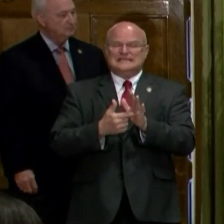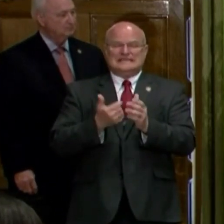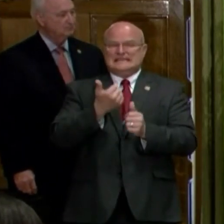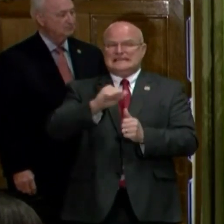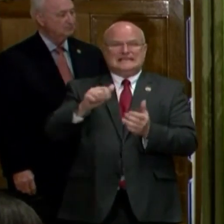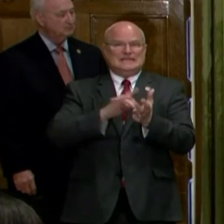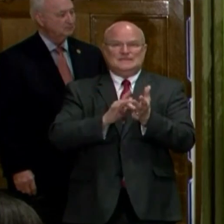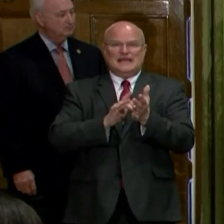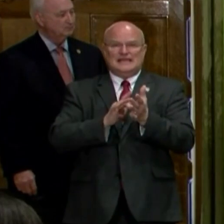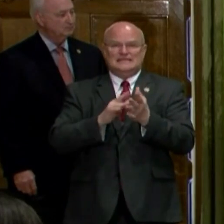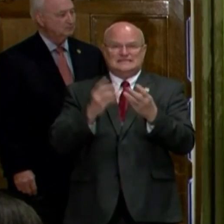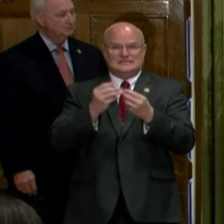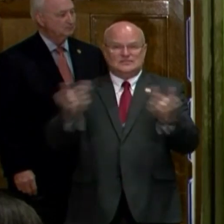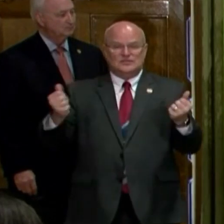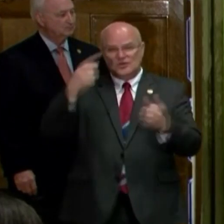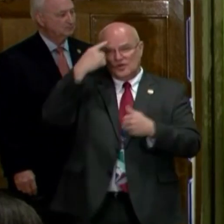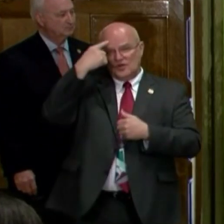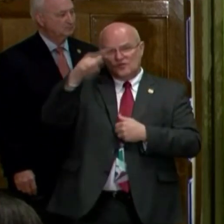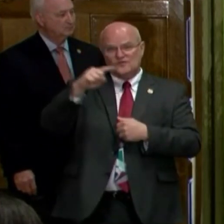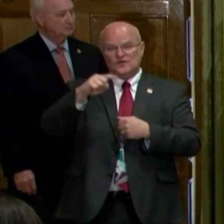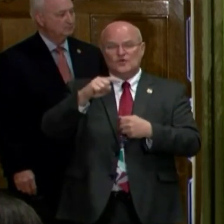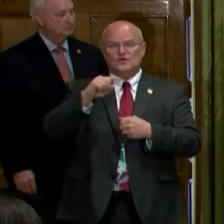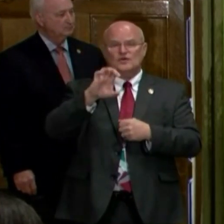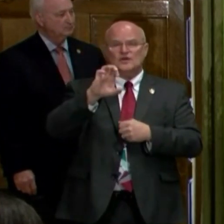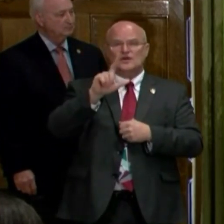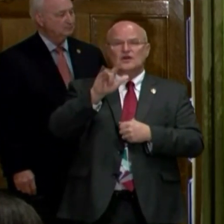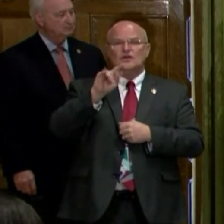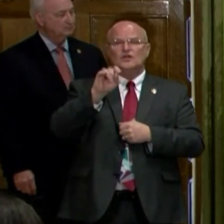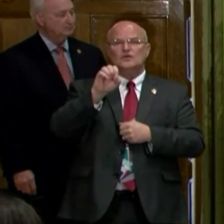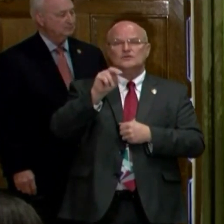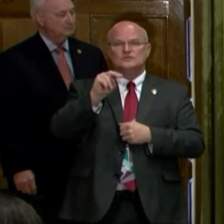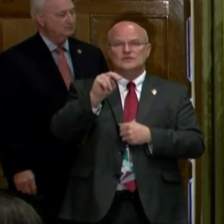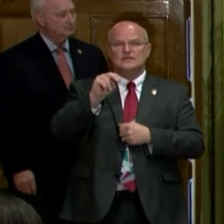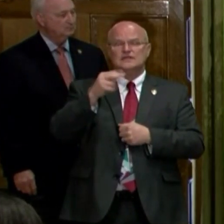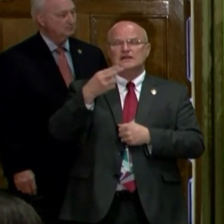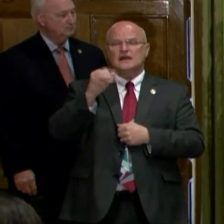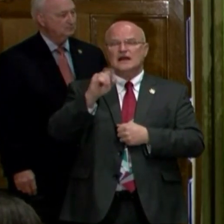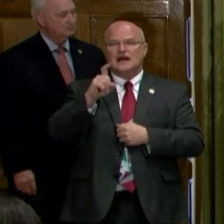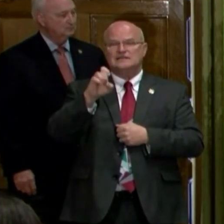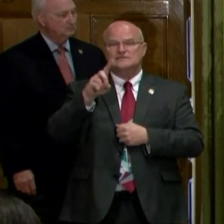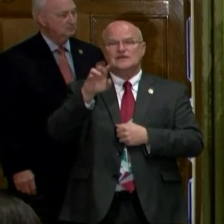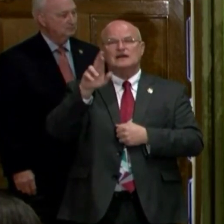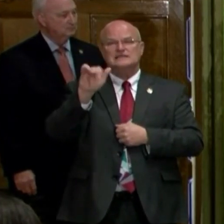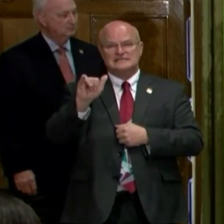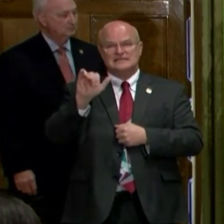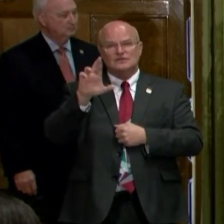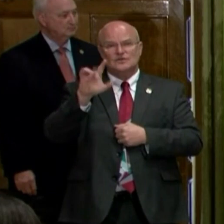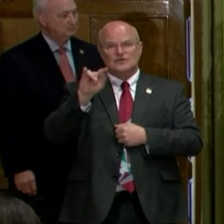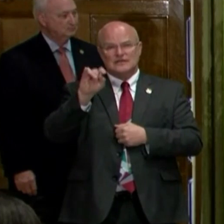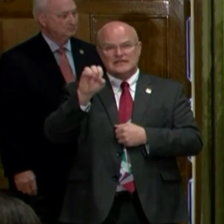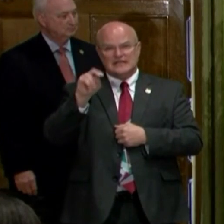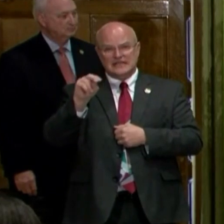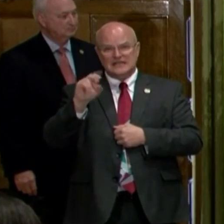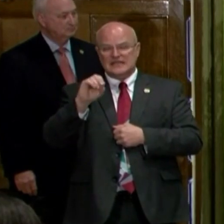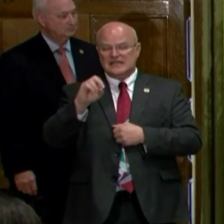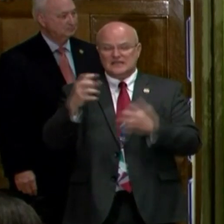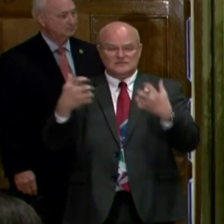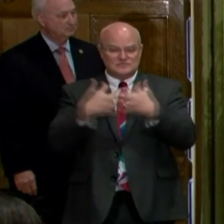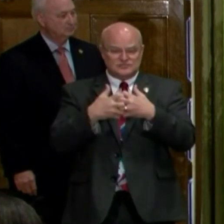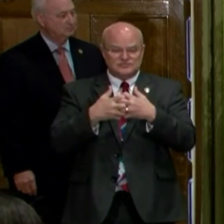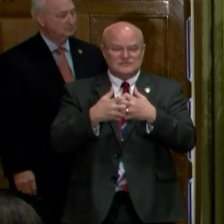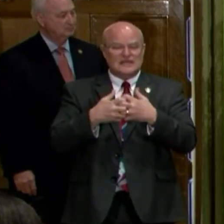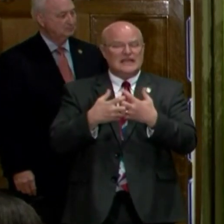effectiveness for either chloroquine or hydroxychloroquine, either alone or in combination, and there are significant